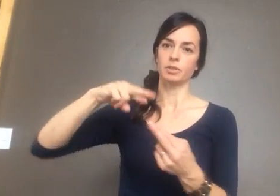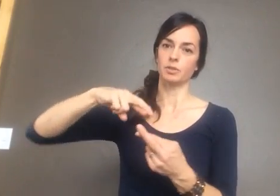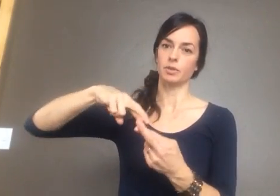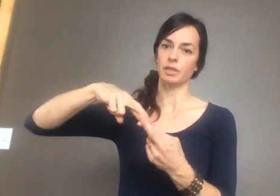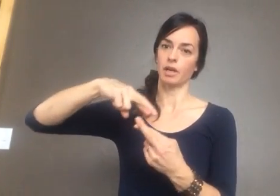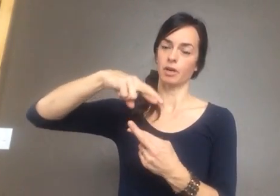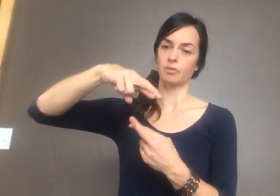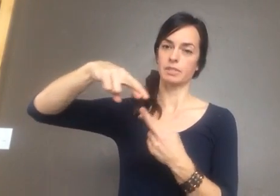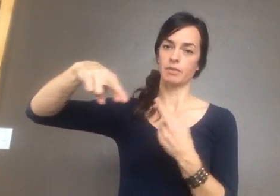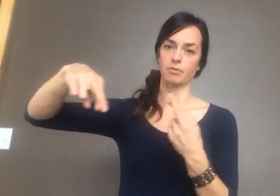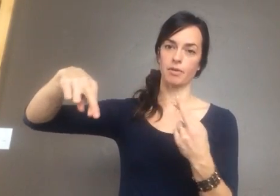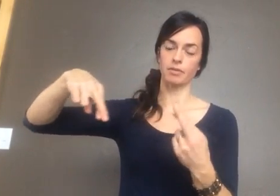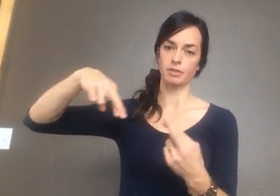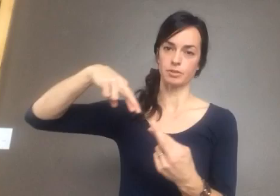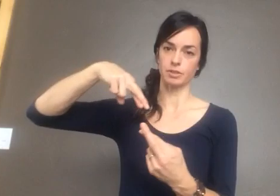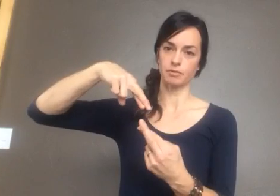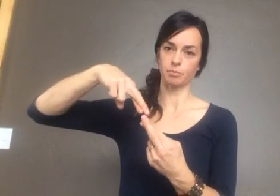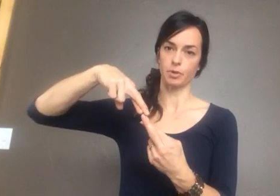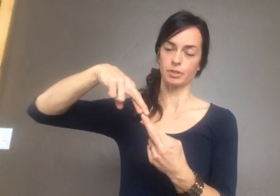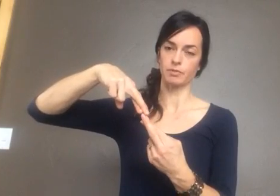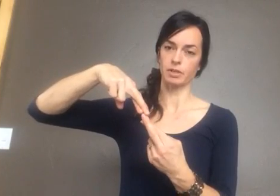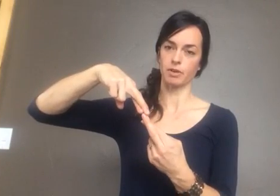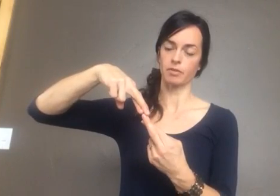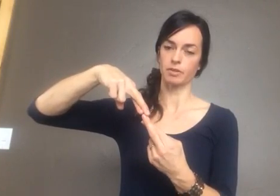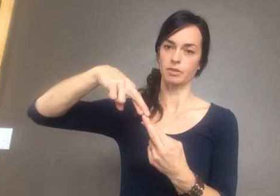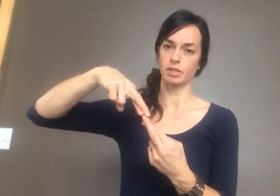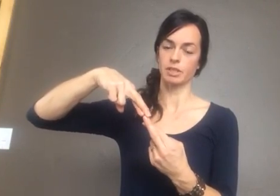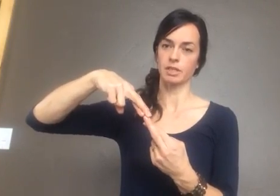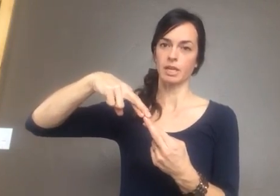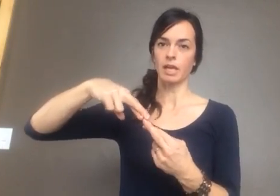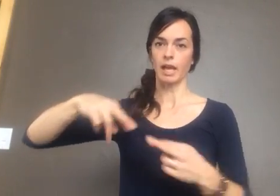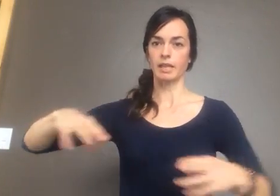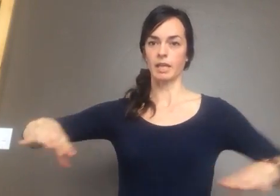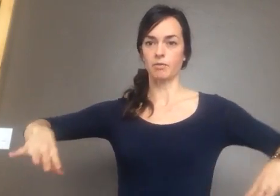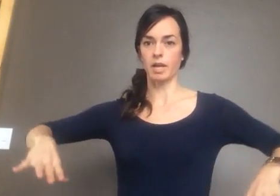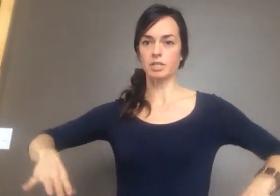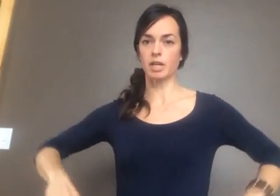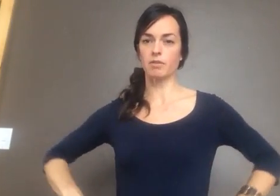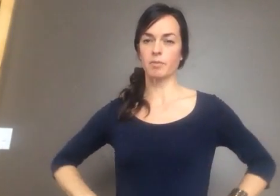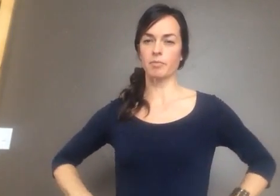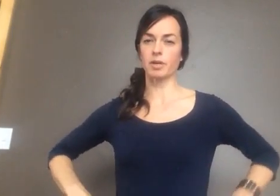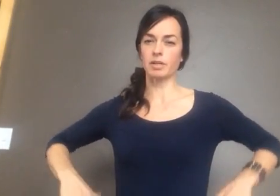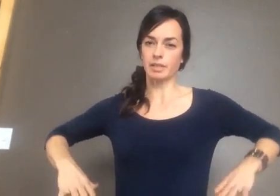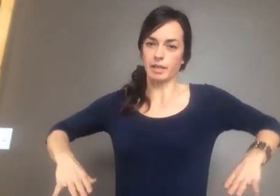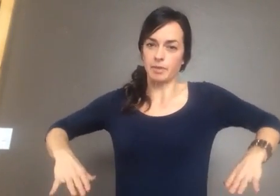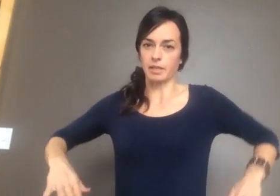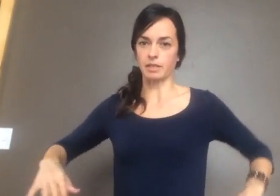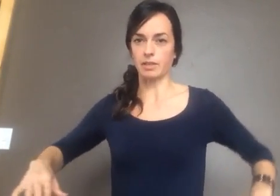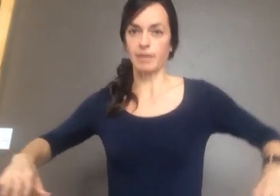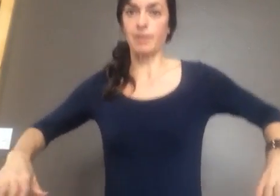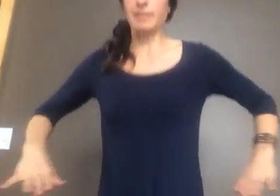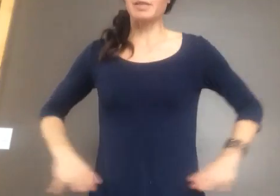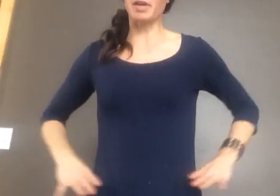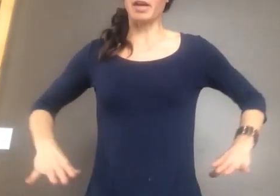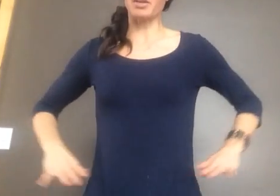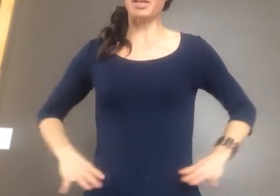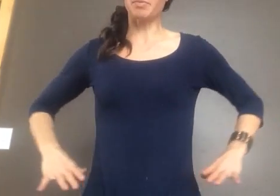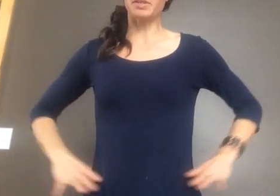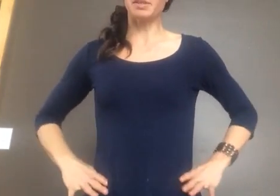do our sign for revolution, Bolshevik Revolution. And then Russia, remember, you can't quite see, but at your hips, you